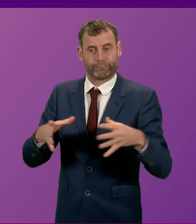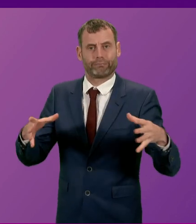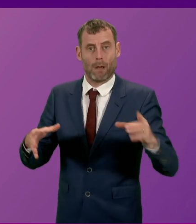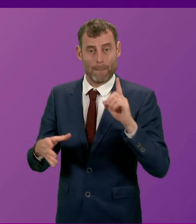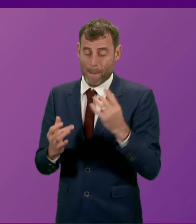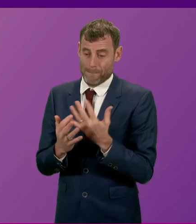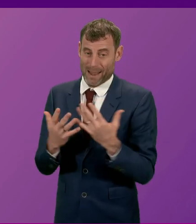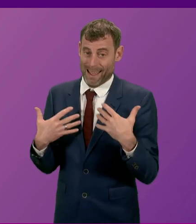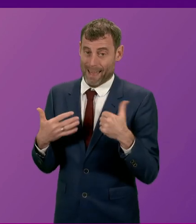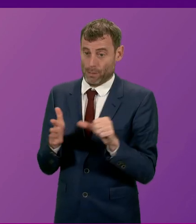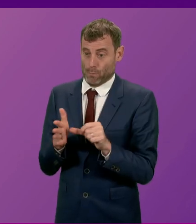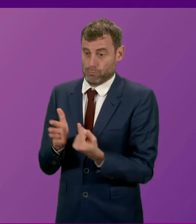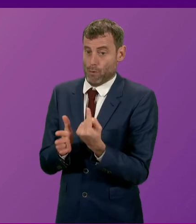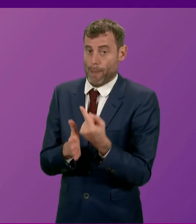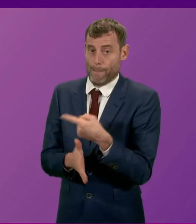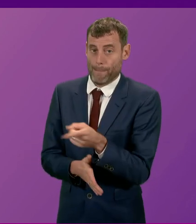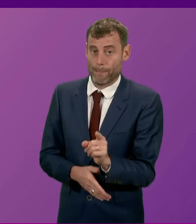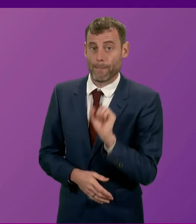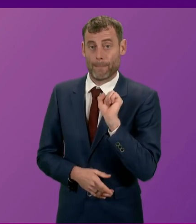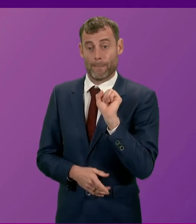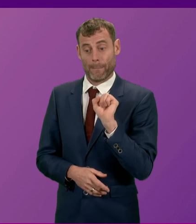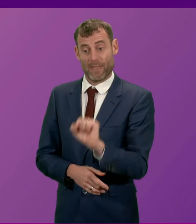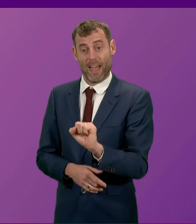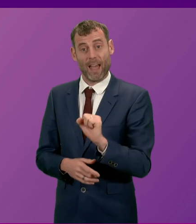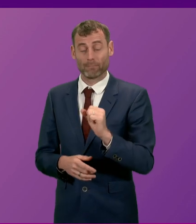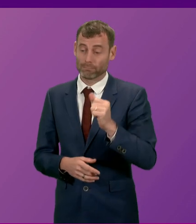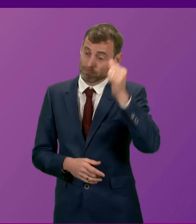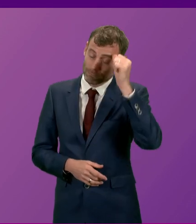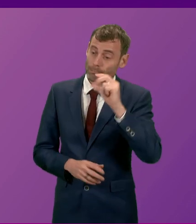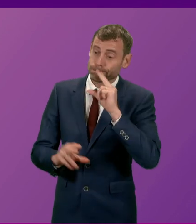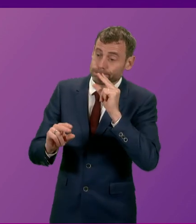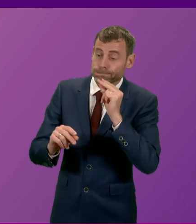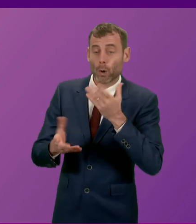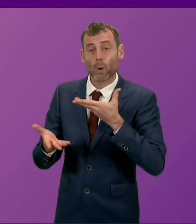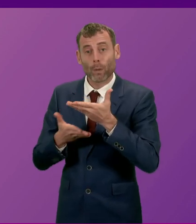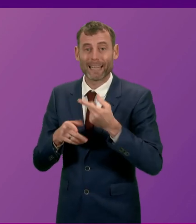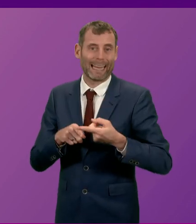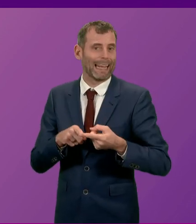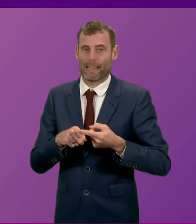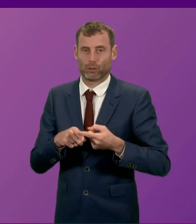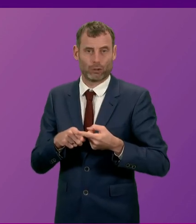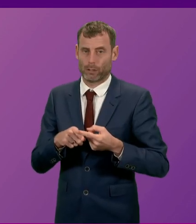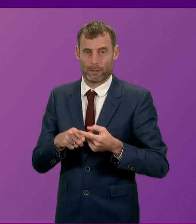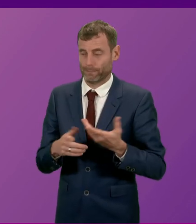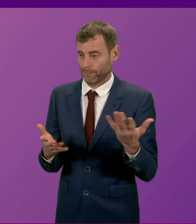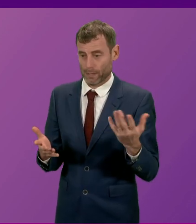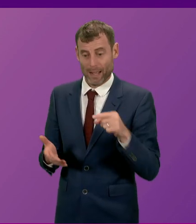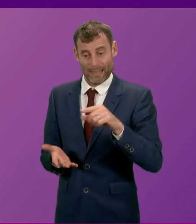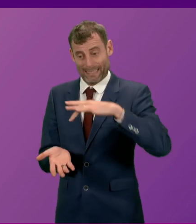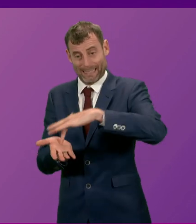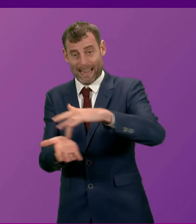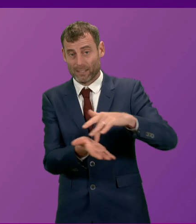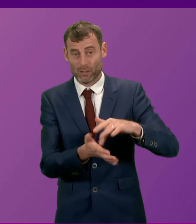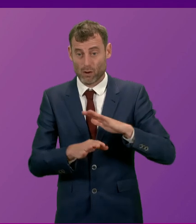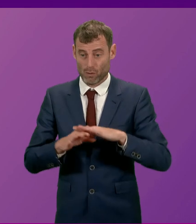issues, many of whom do not speak English. There is not enough room for core GP staff. The centre is unfit for purpose,